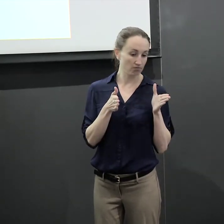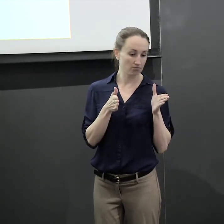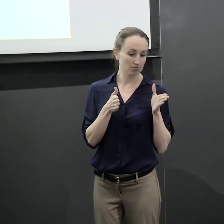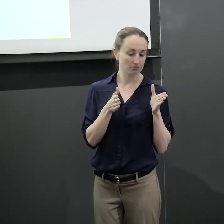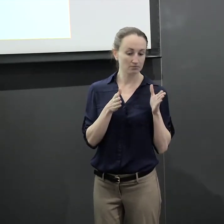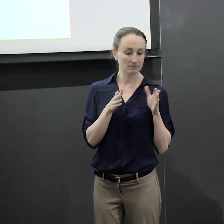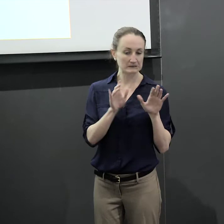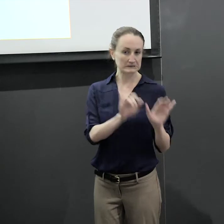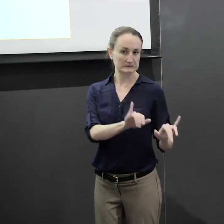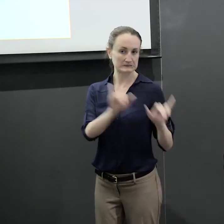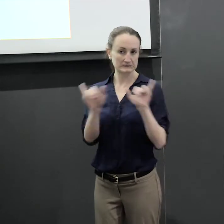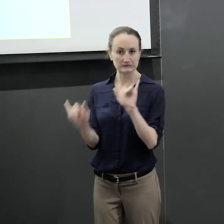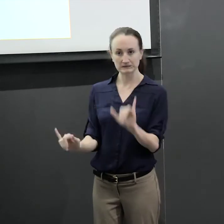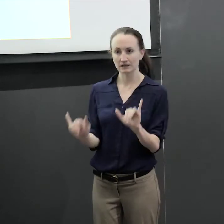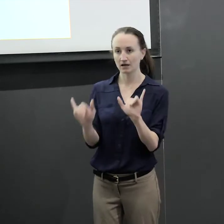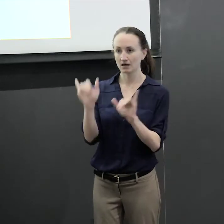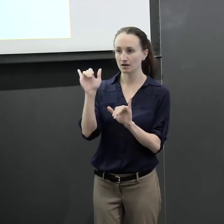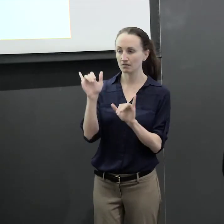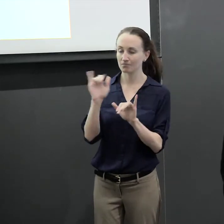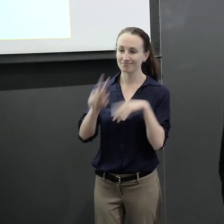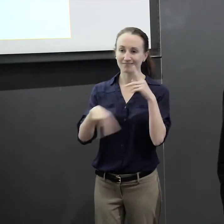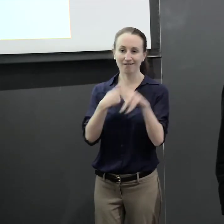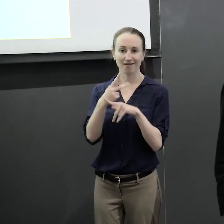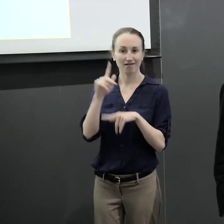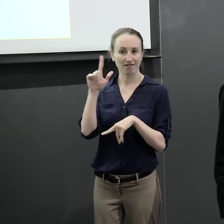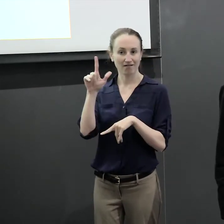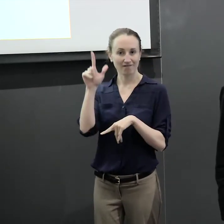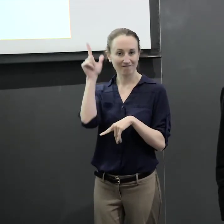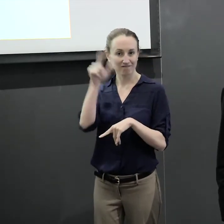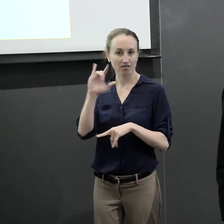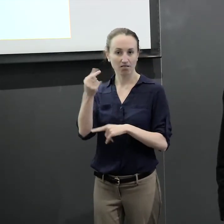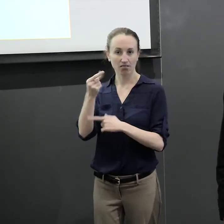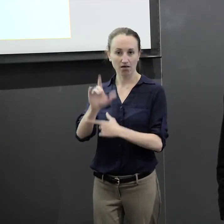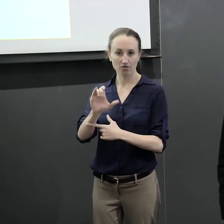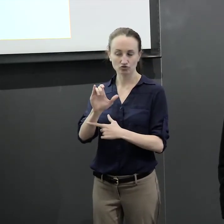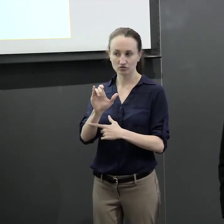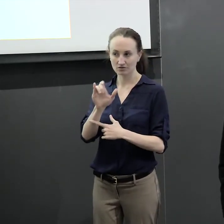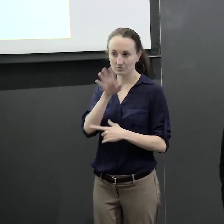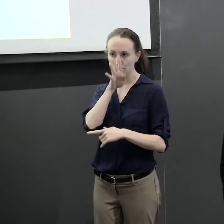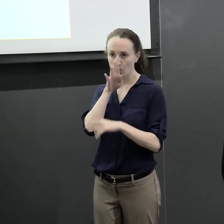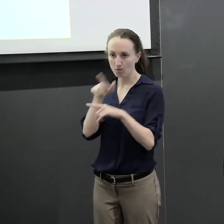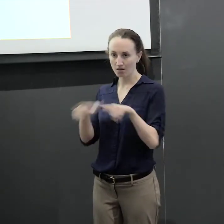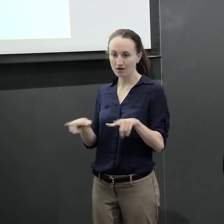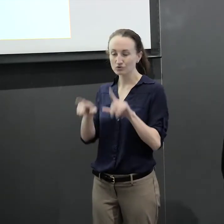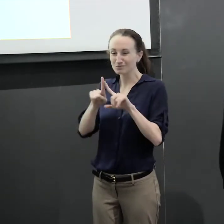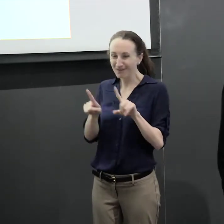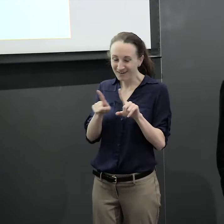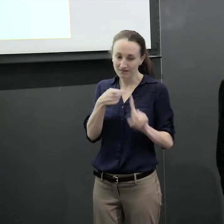same kind of logic as spoken language, but sometimes it makes it more explicit.